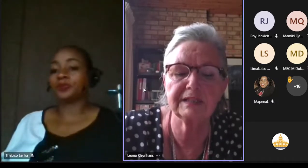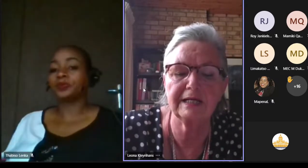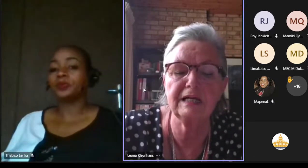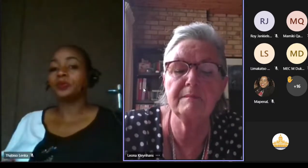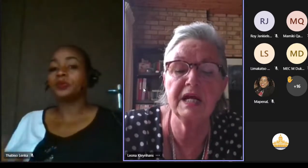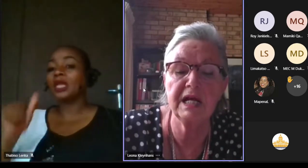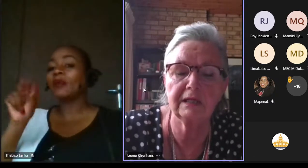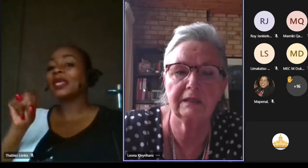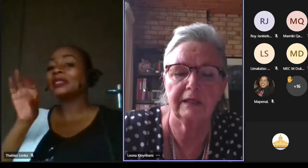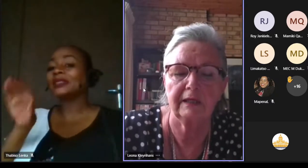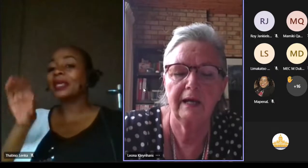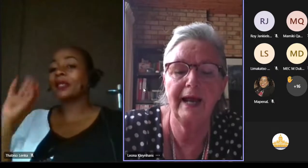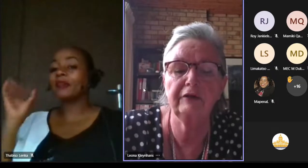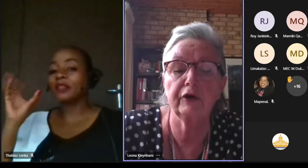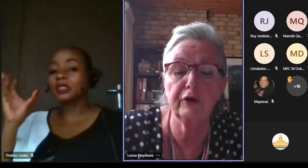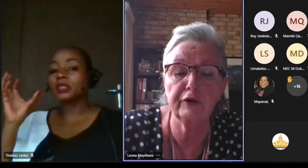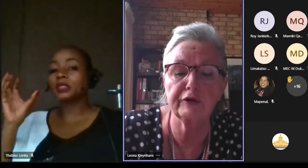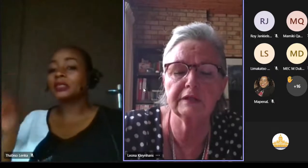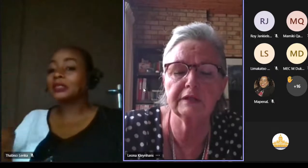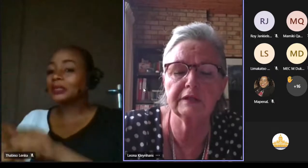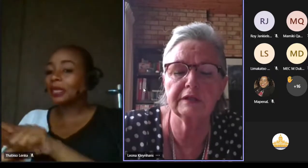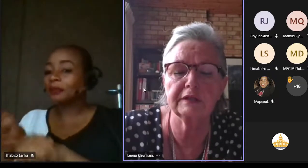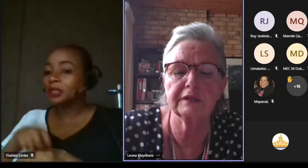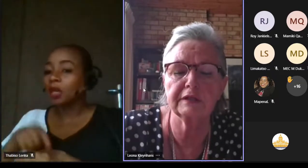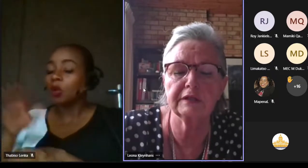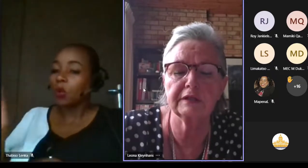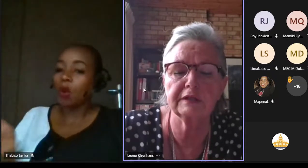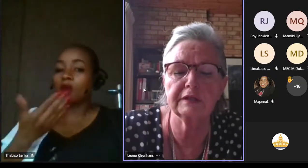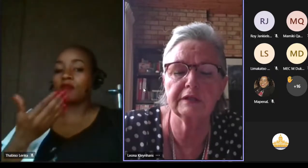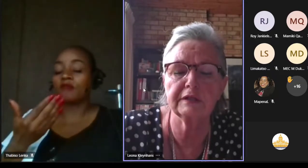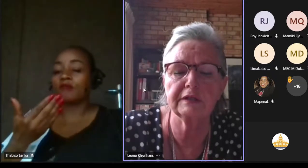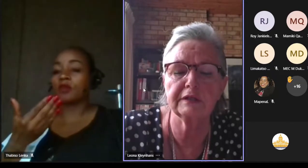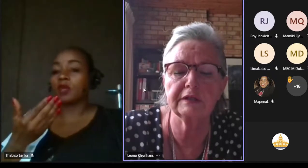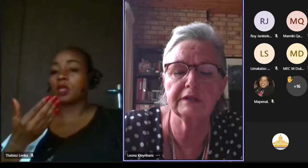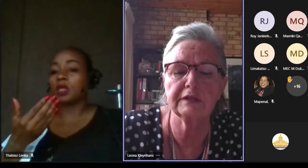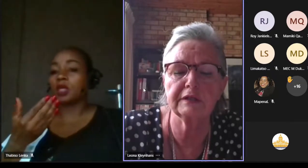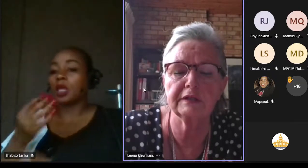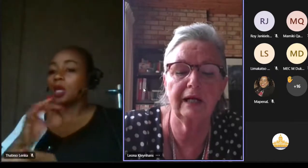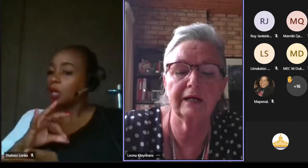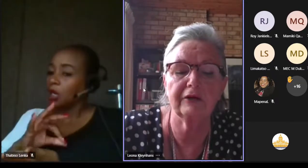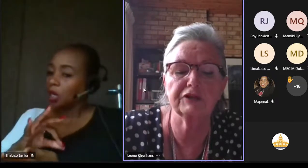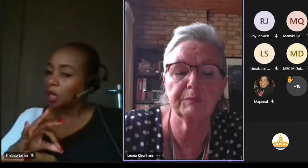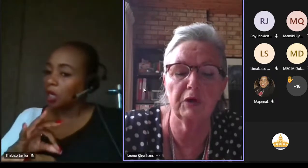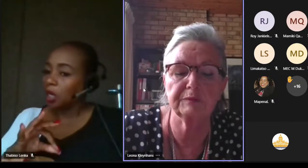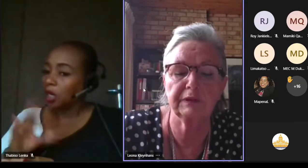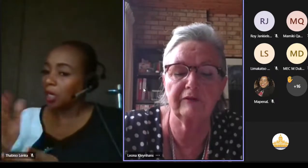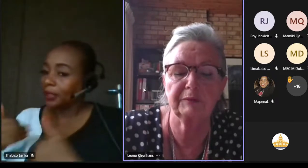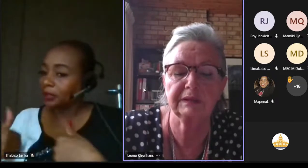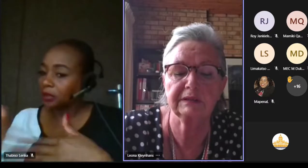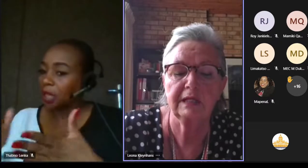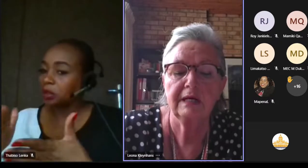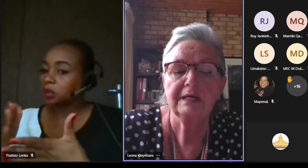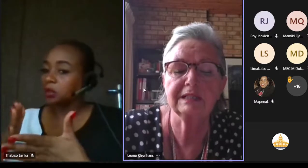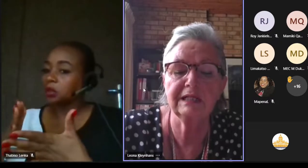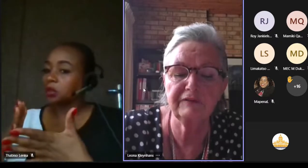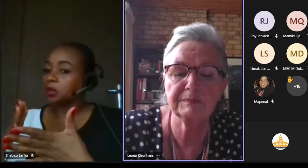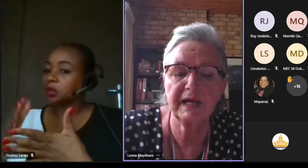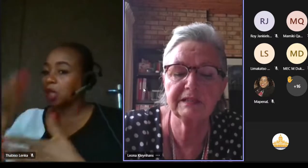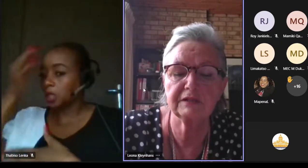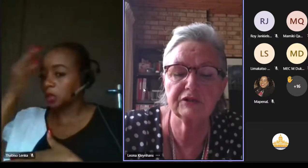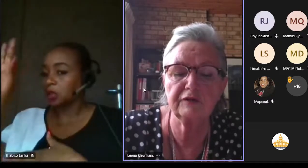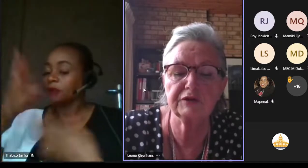the Free State immediately and ruthlessly clean up its act and starts acting like a responsible government,